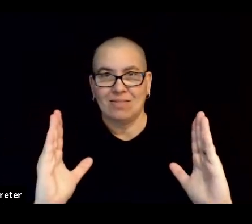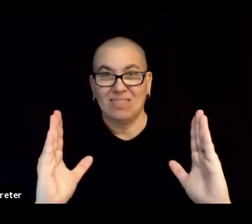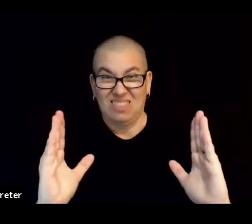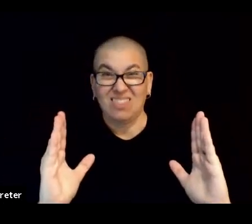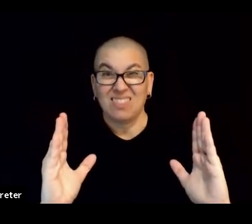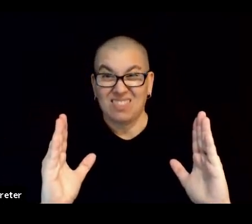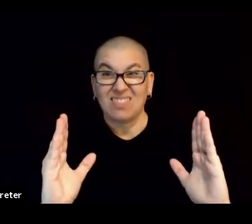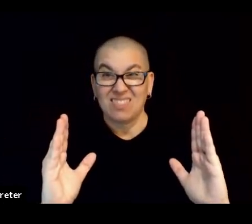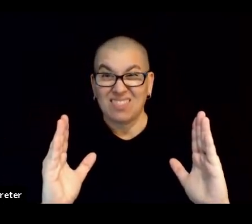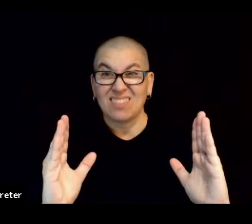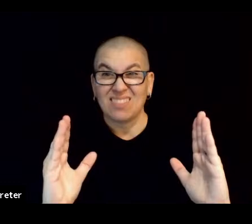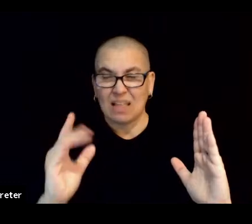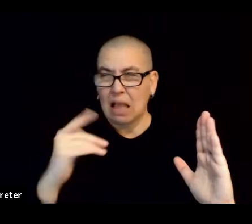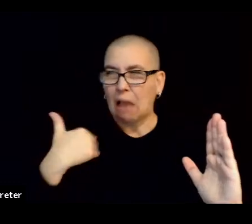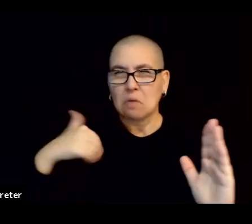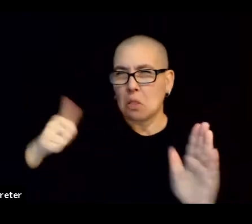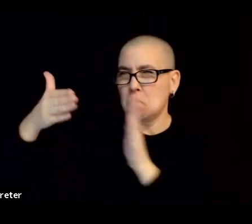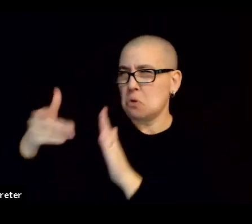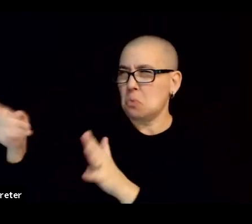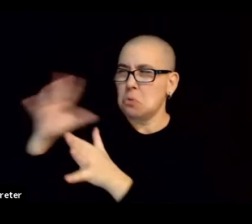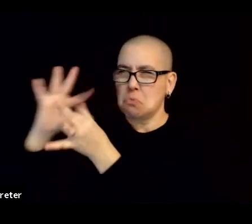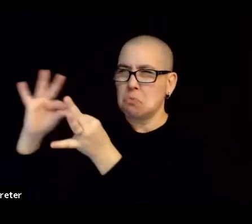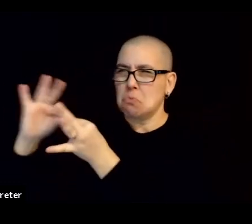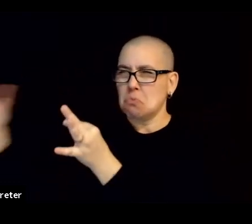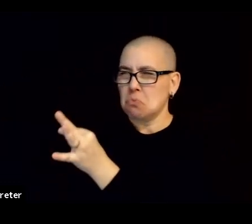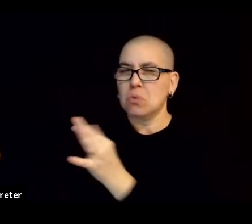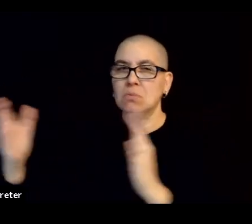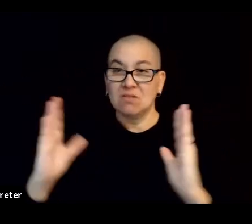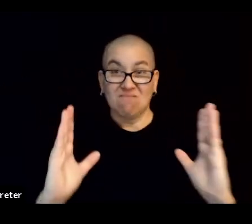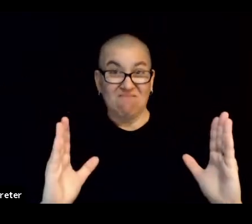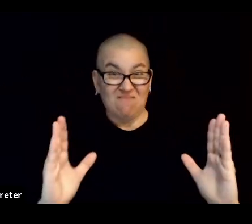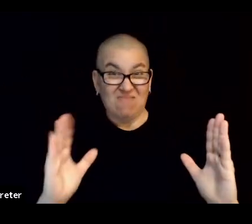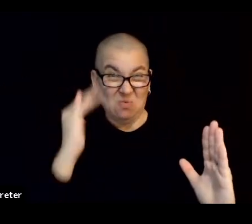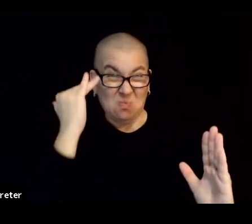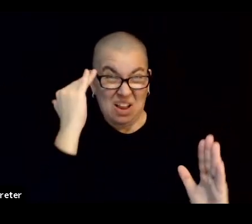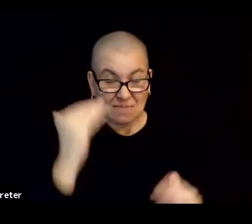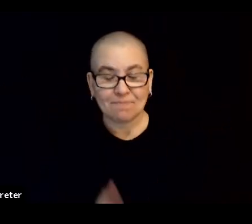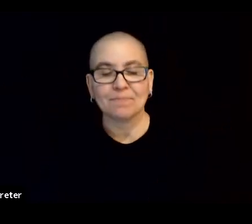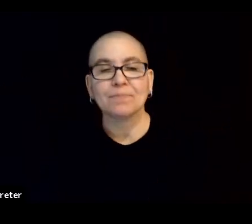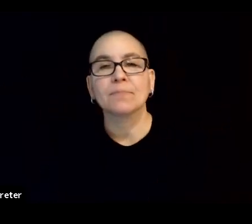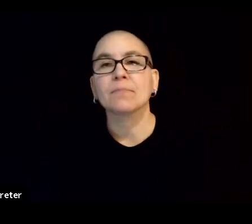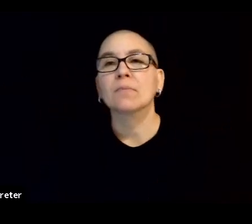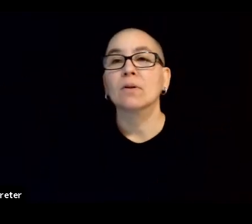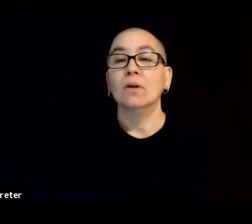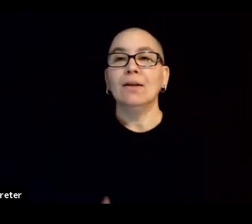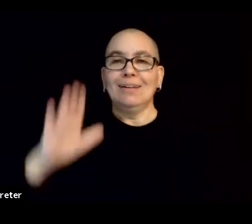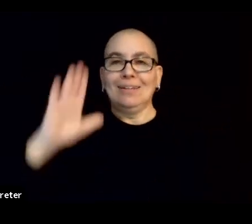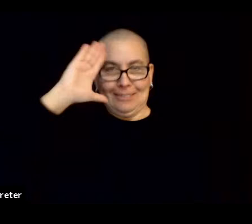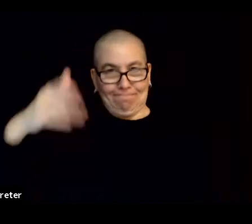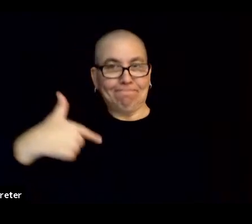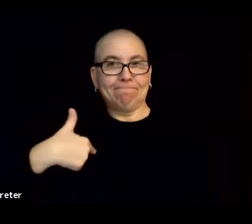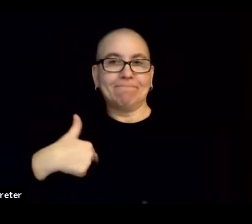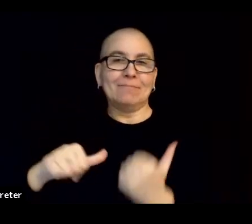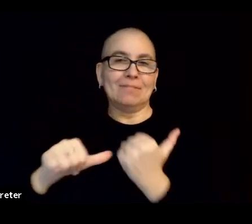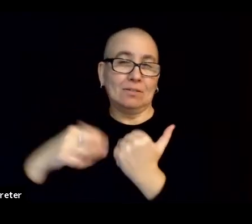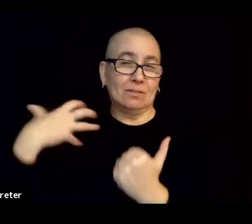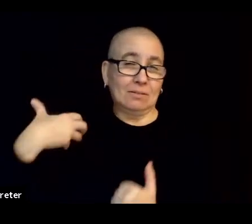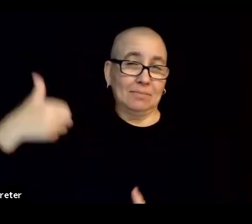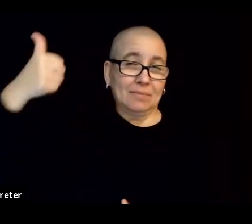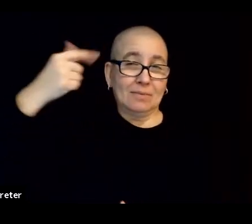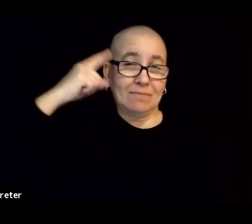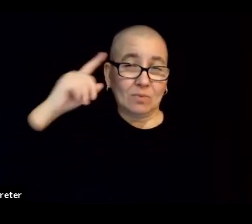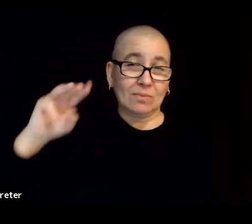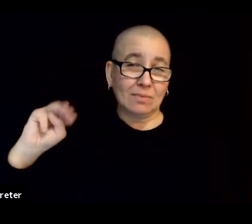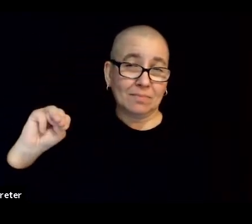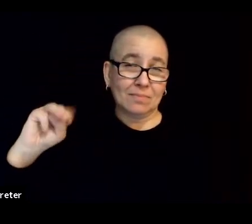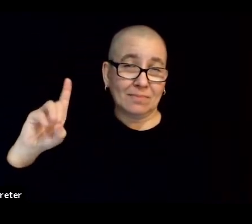that. Thank you, Governor. Yes, this is Heather Mueller. I'm Deputy Commissioner with the Minnesota Department of Education. And I would like to echo the Governor.